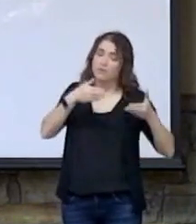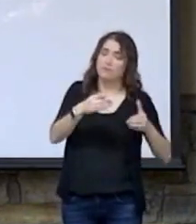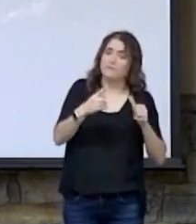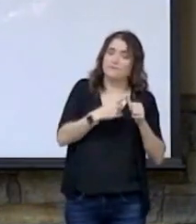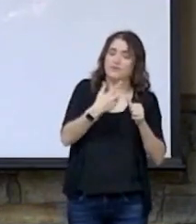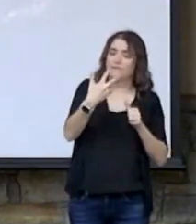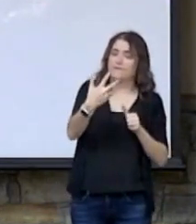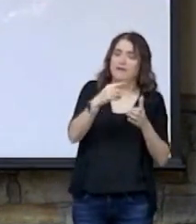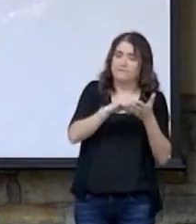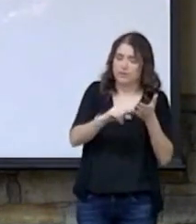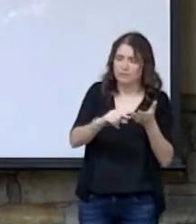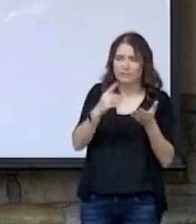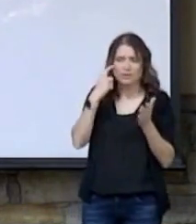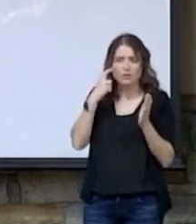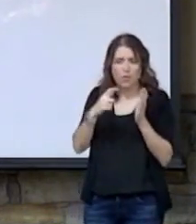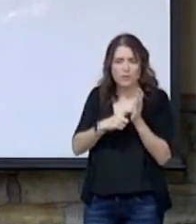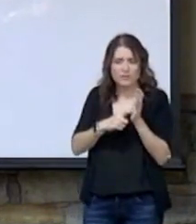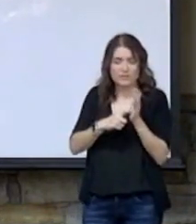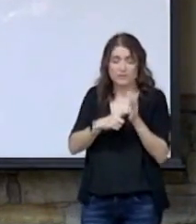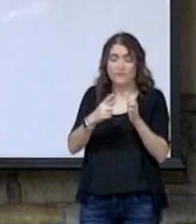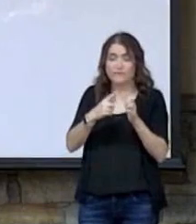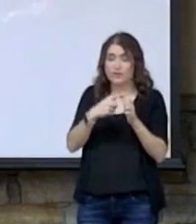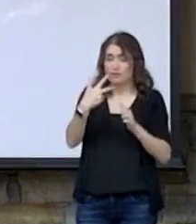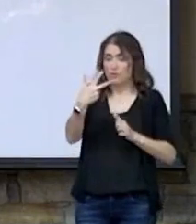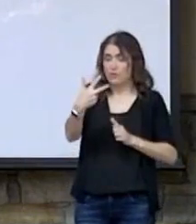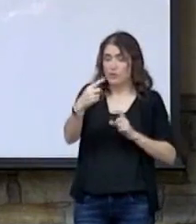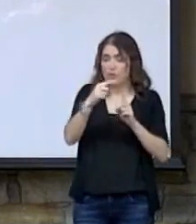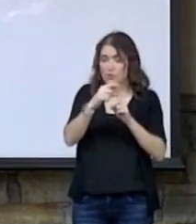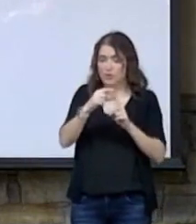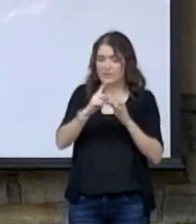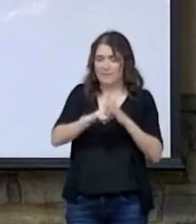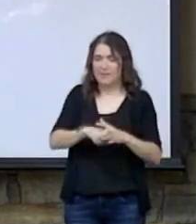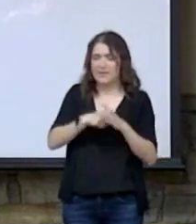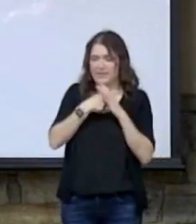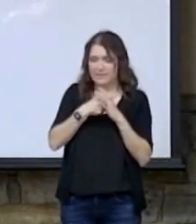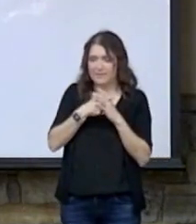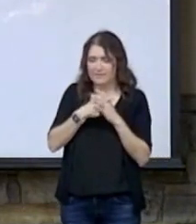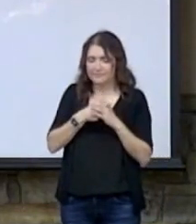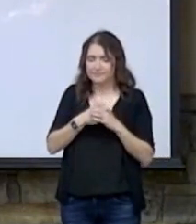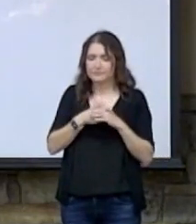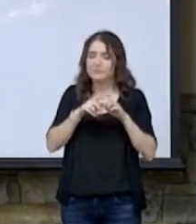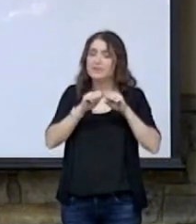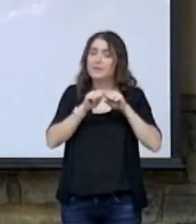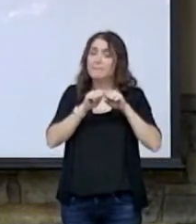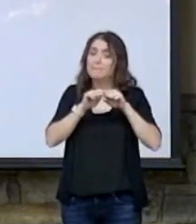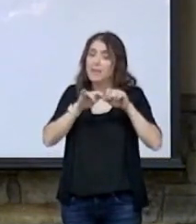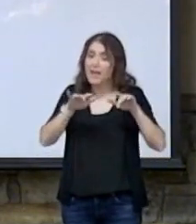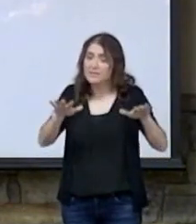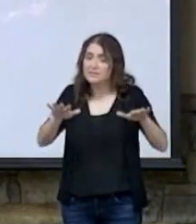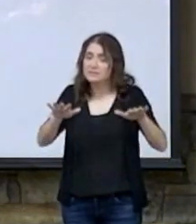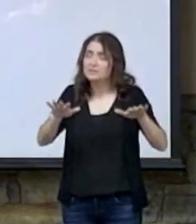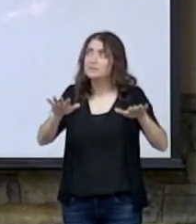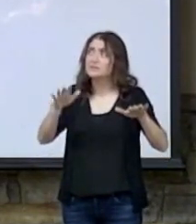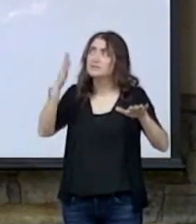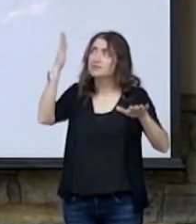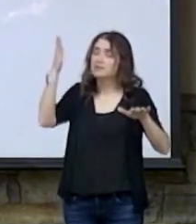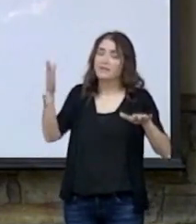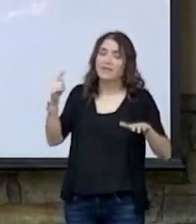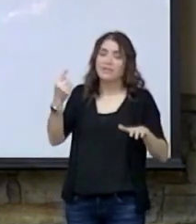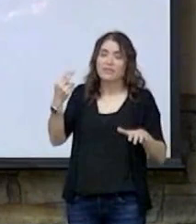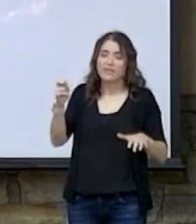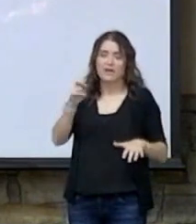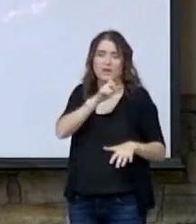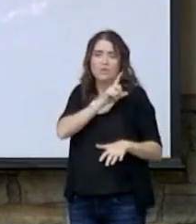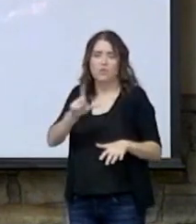you to notice simply the first three words that begin this psalm. Bless the Lord. That